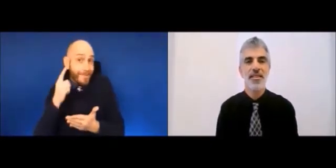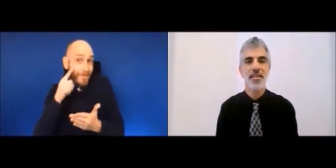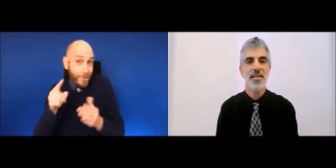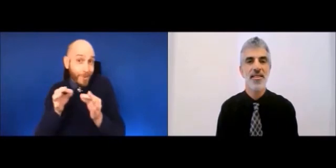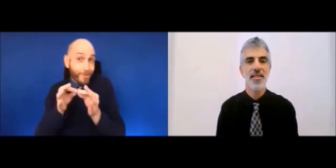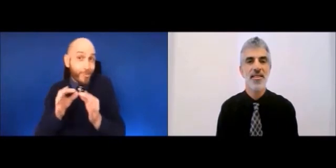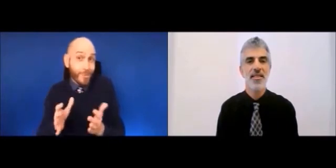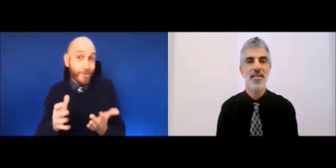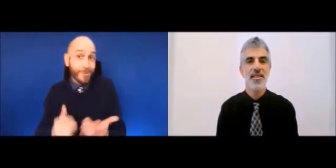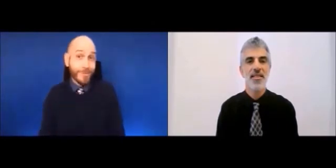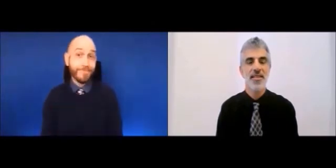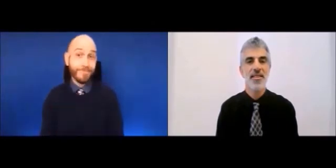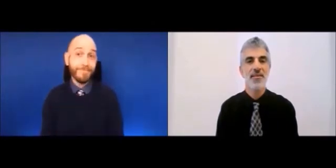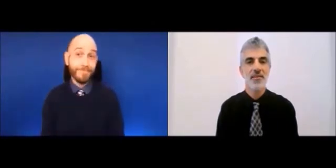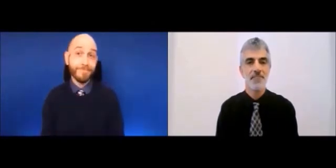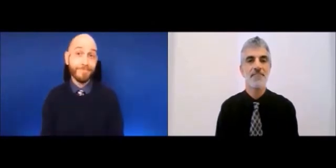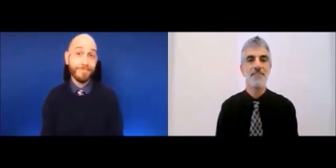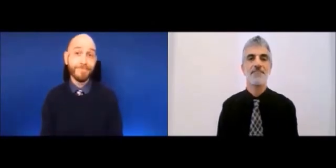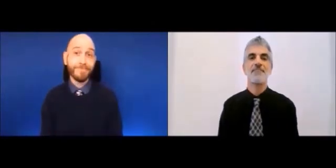forward. It's okay to make mistakes.